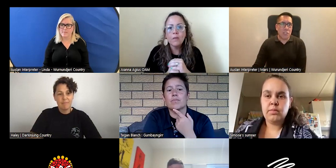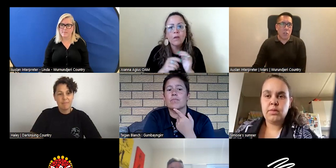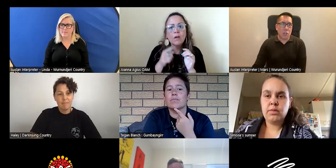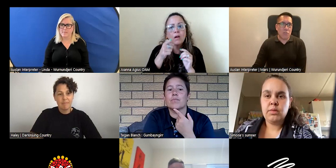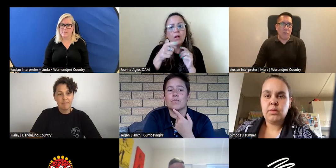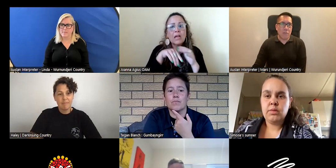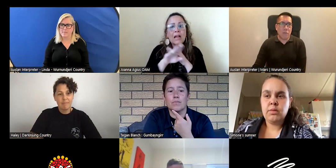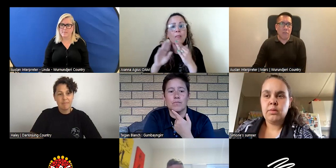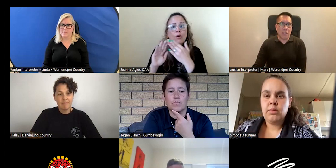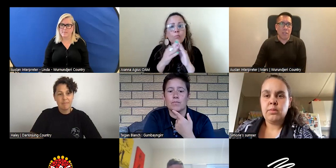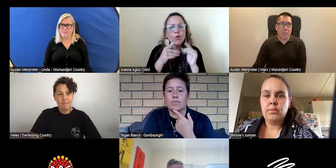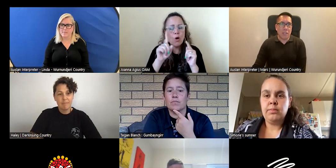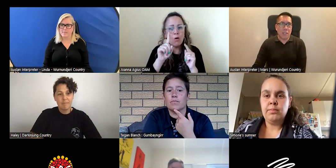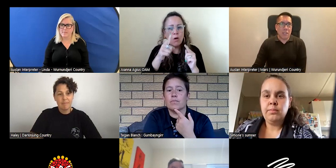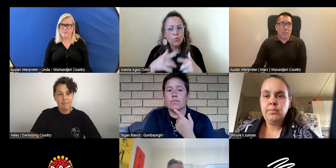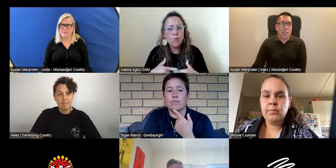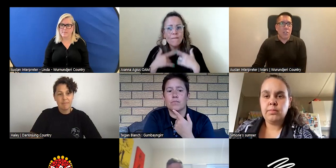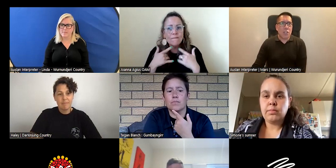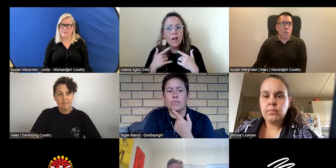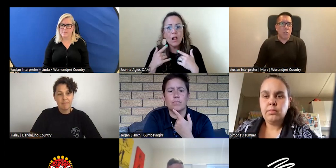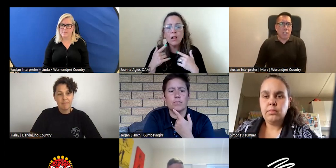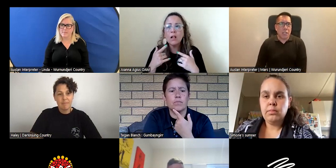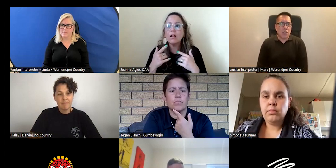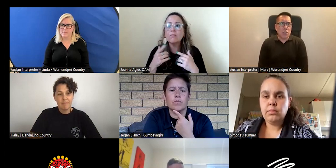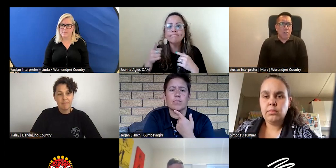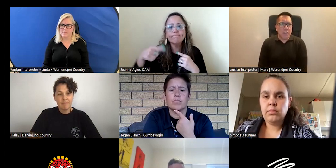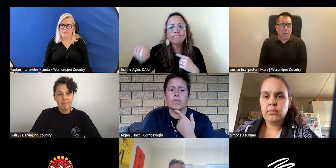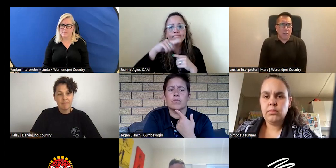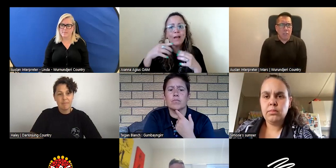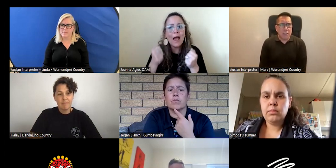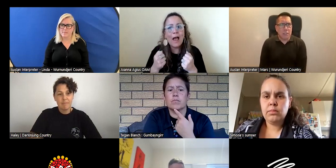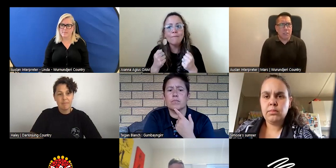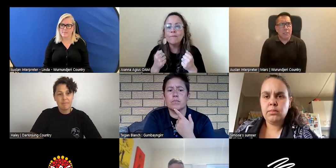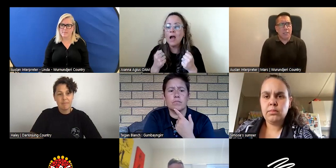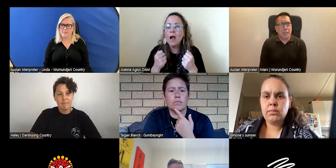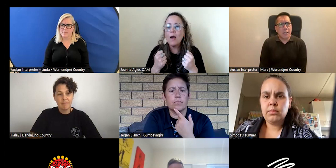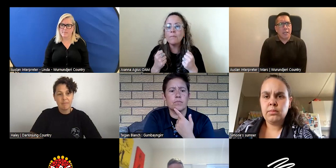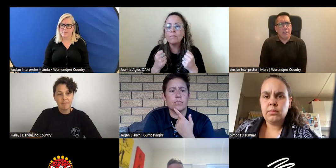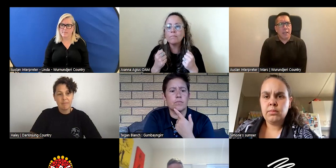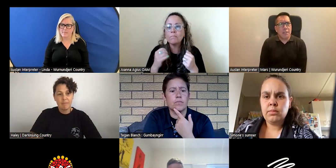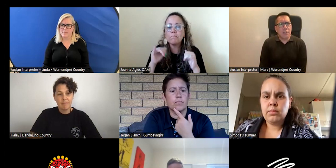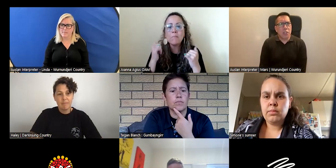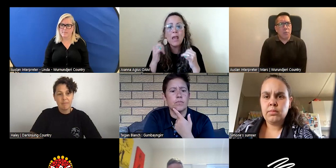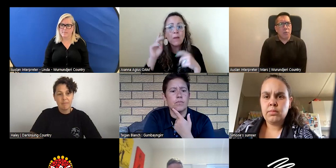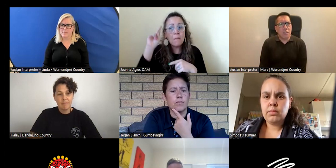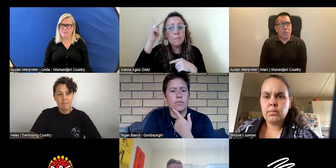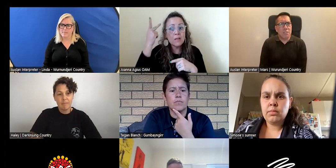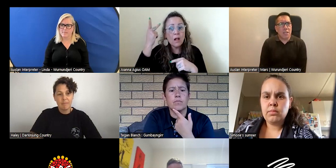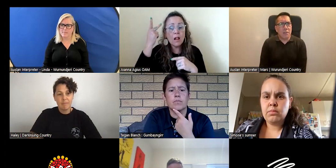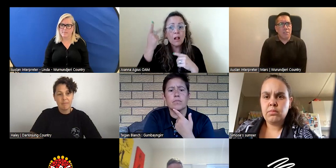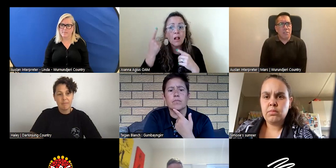So there's a lot of travel involved there. In the community, do you feel that the